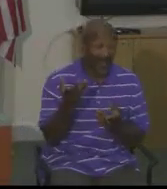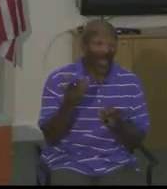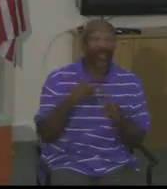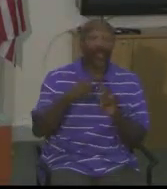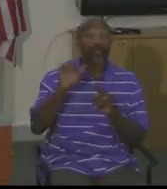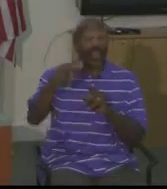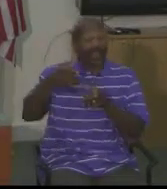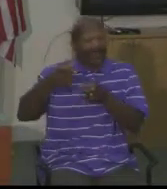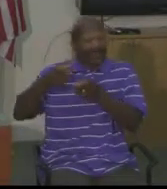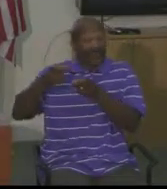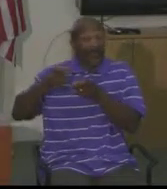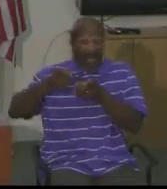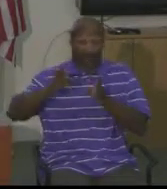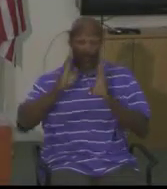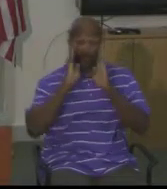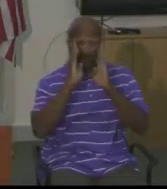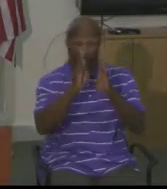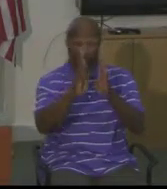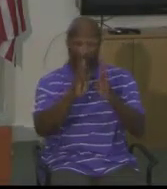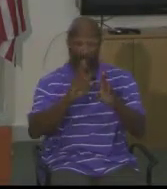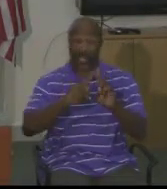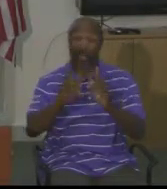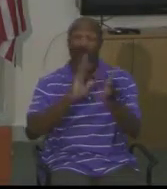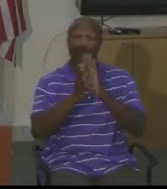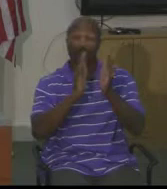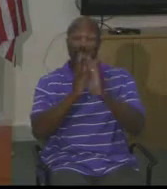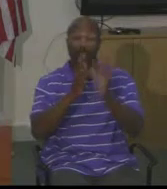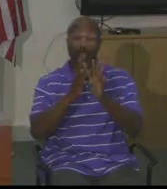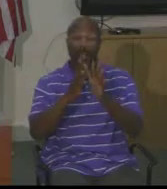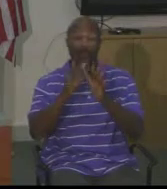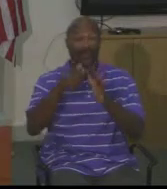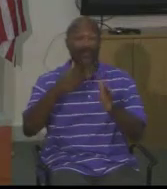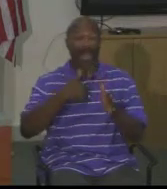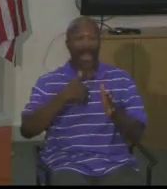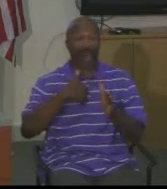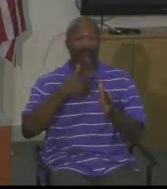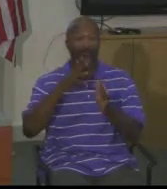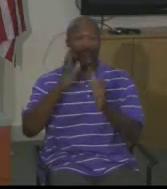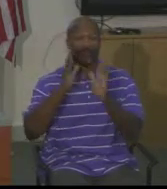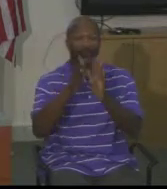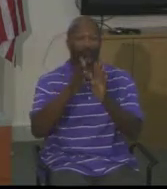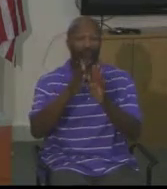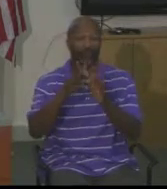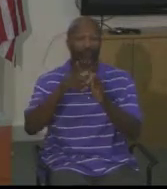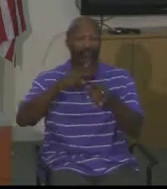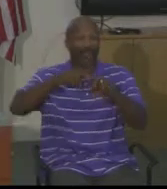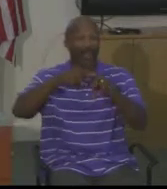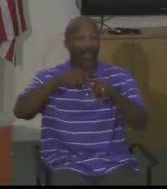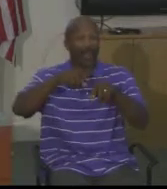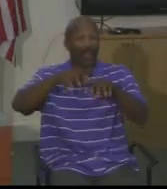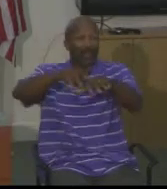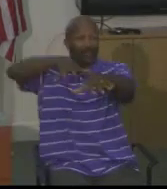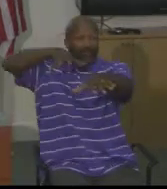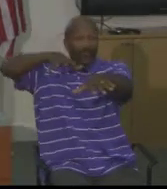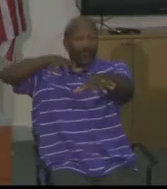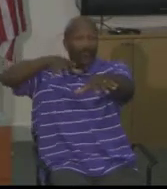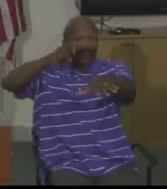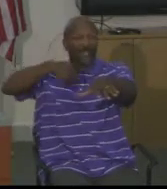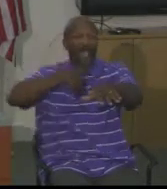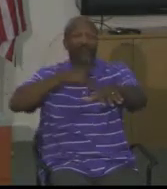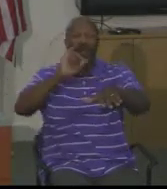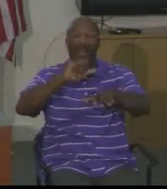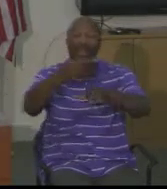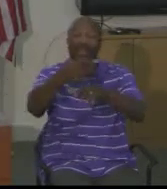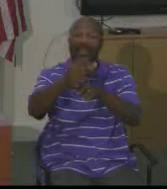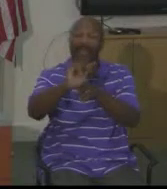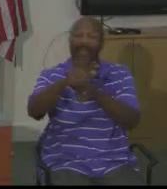the speed the lane is, much like the freeway, you have to leave gaps in between the sections of data. So you